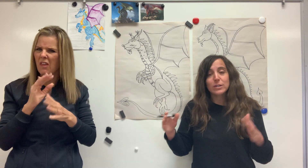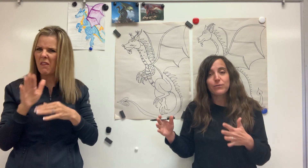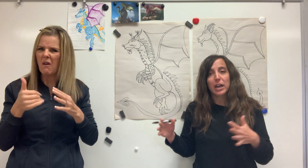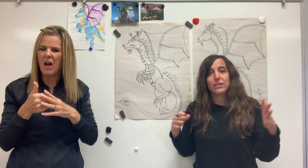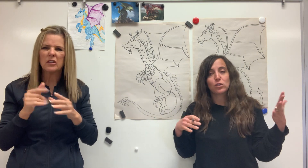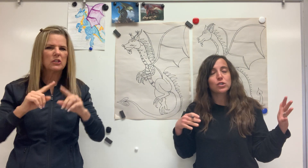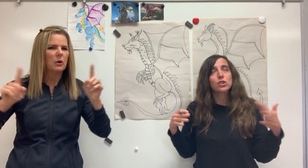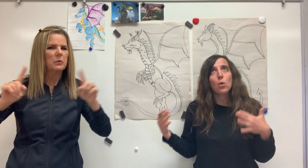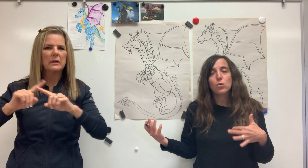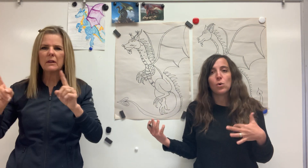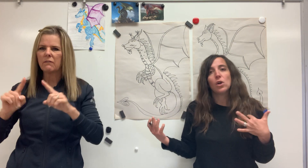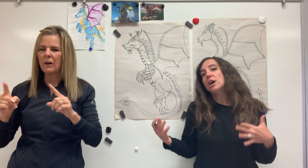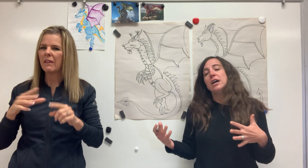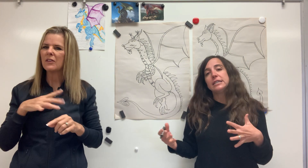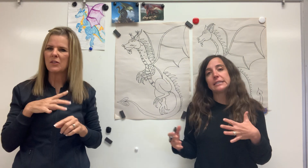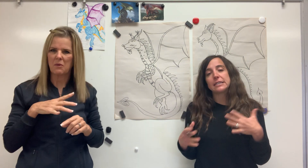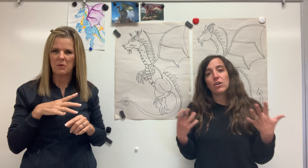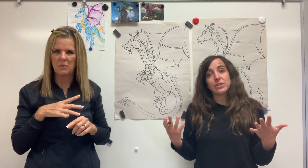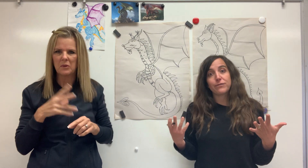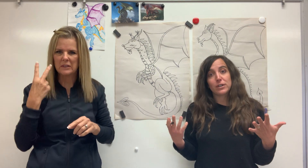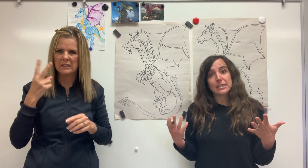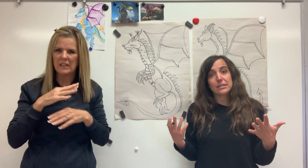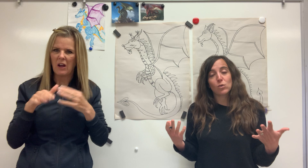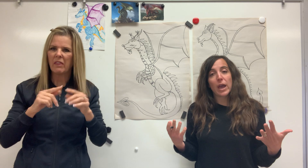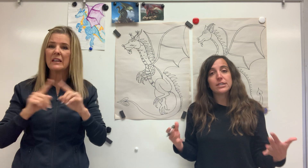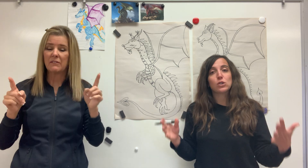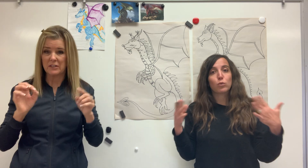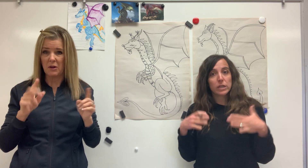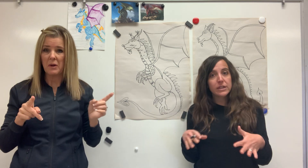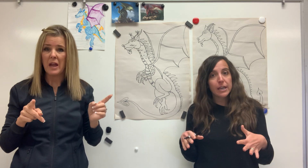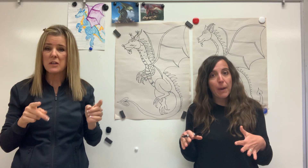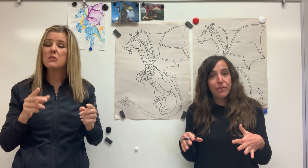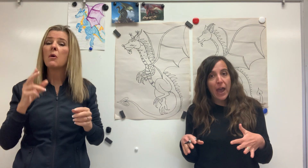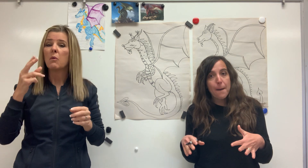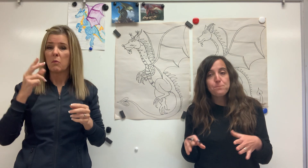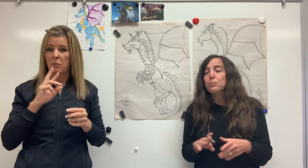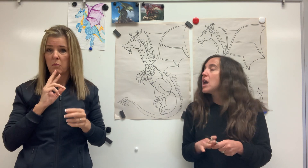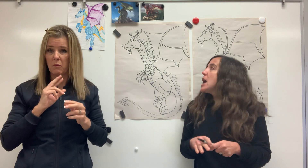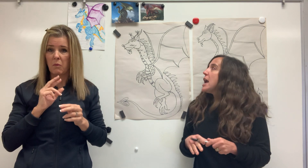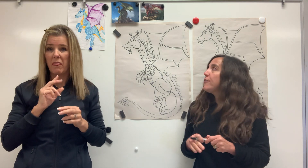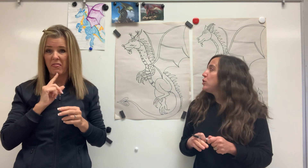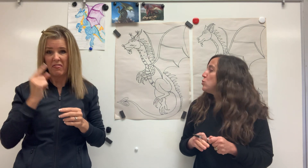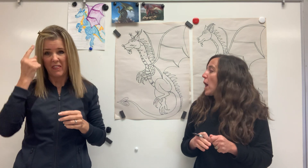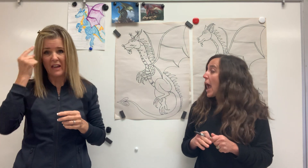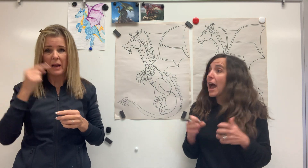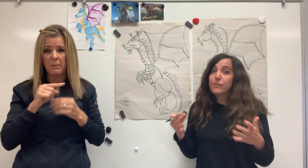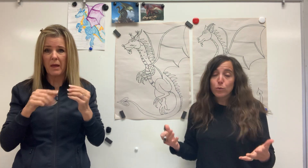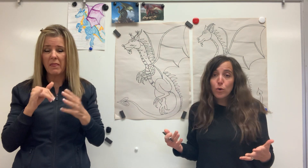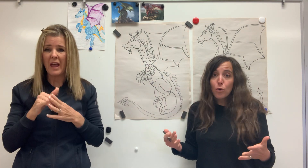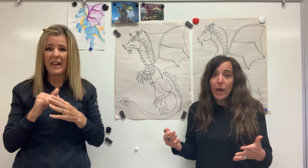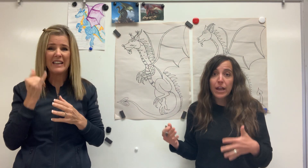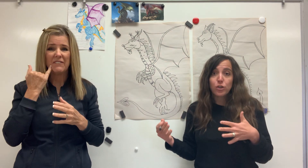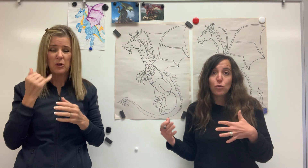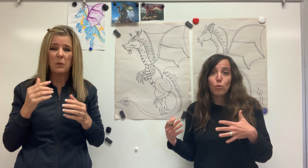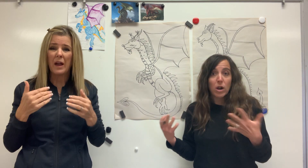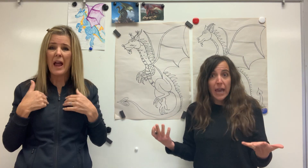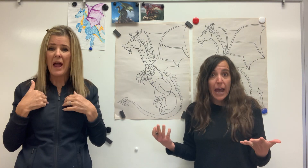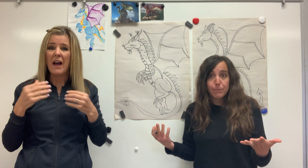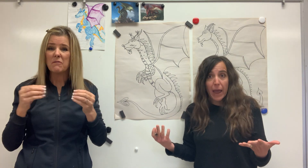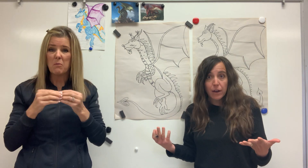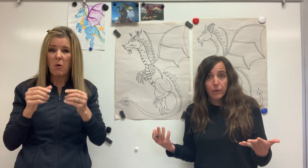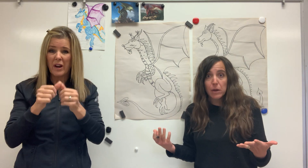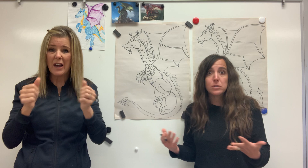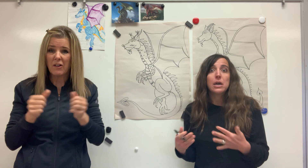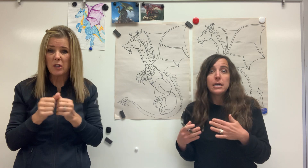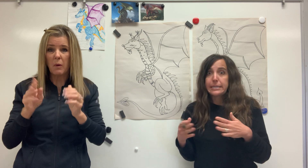so different and they're so cool to see all the differences, okay? So really think about that. If you have room and you want to